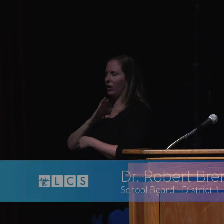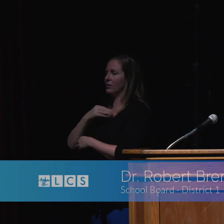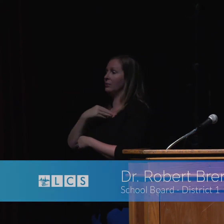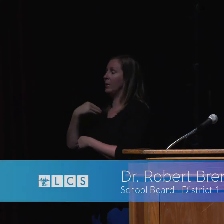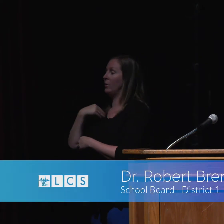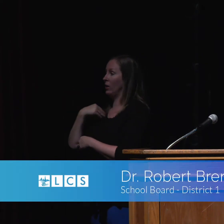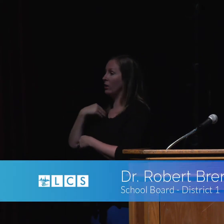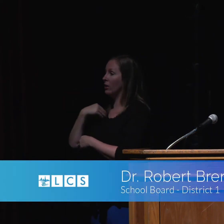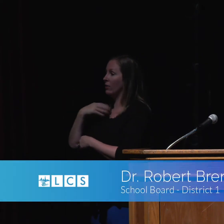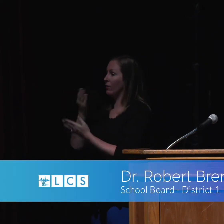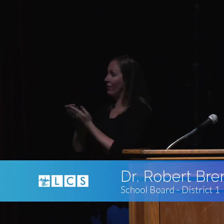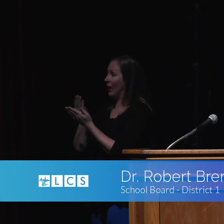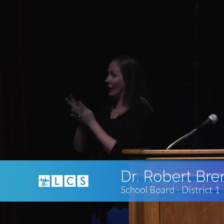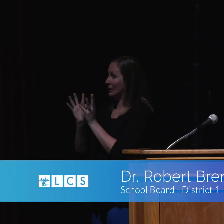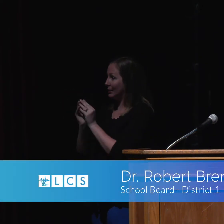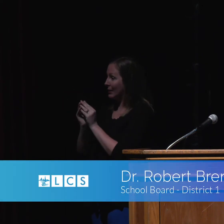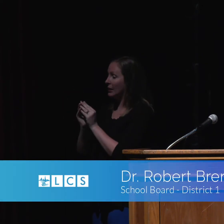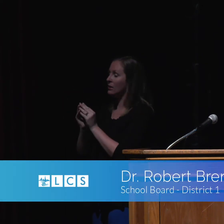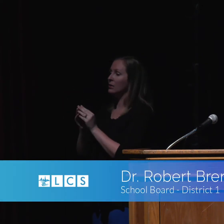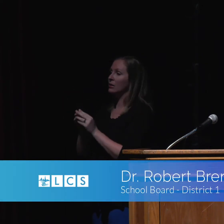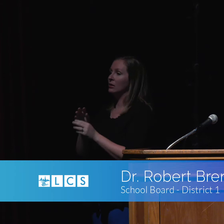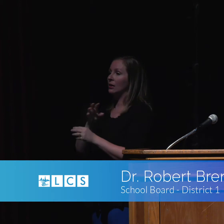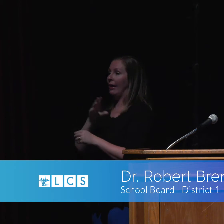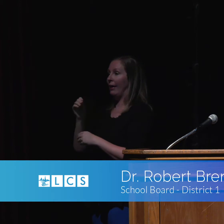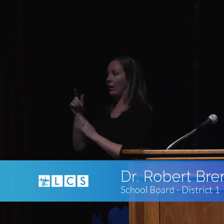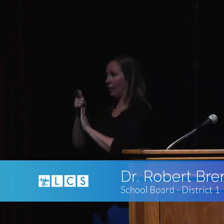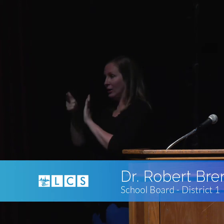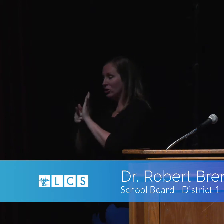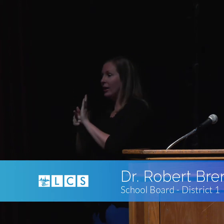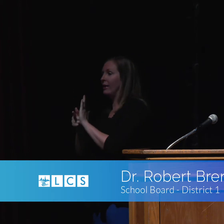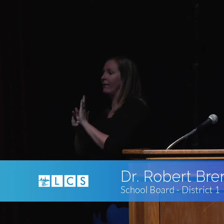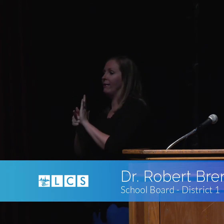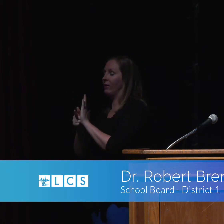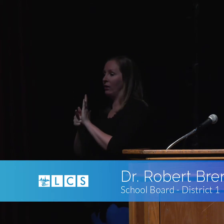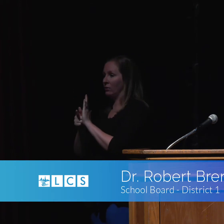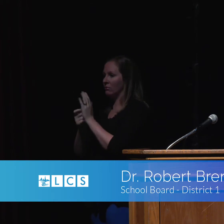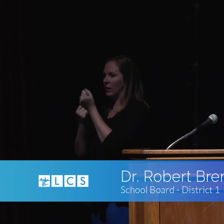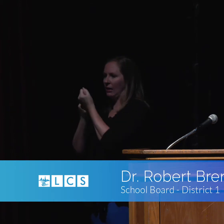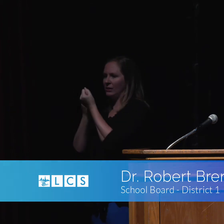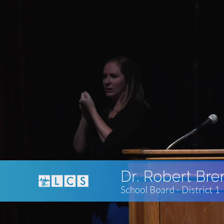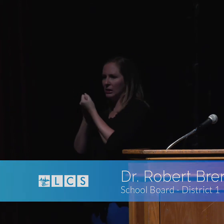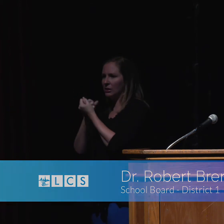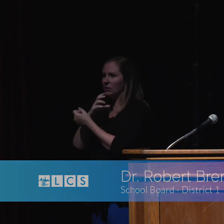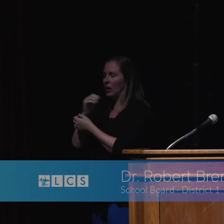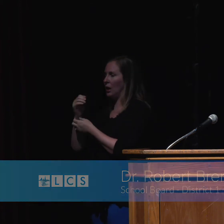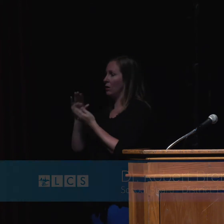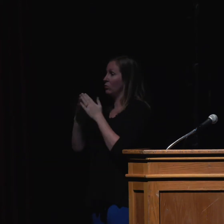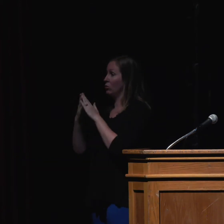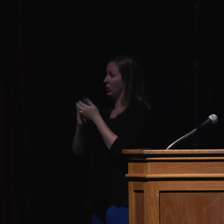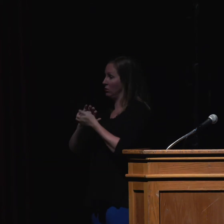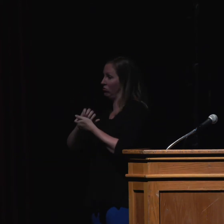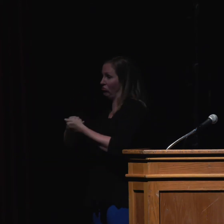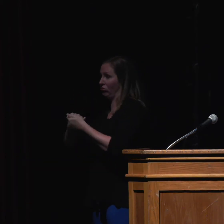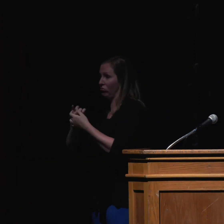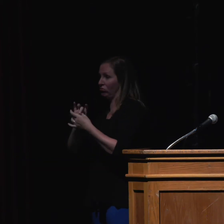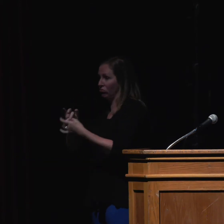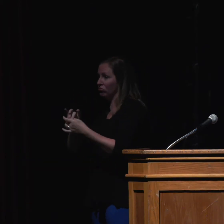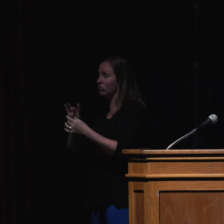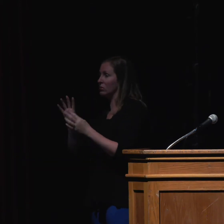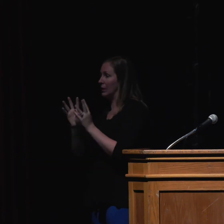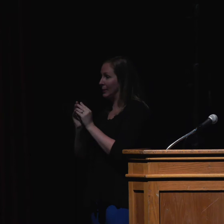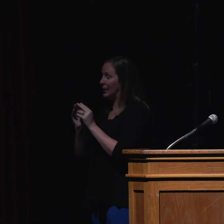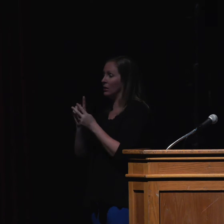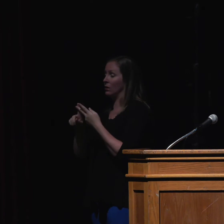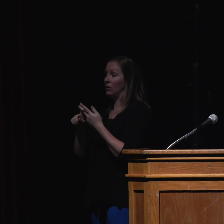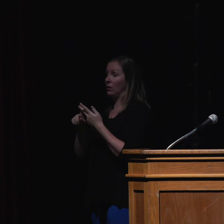the alternate member of the Finance Committee and of the Legislative Advocacy and Community Relations Committee. More